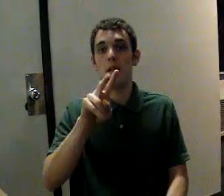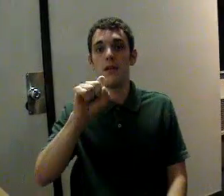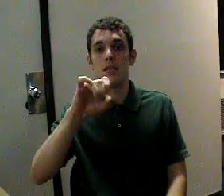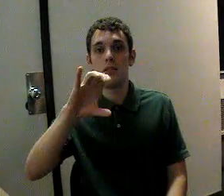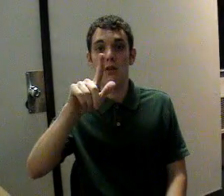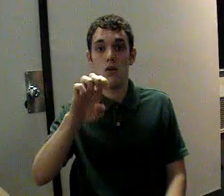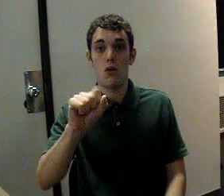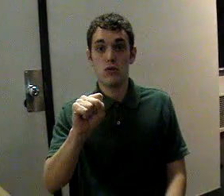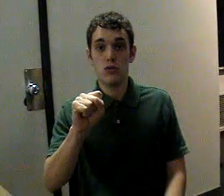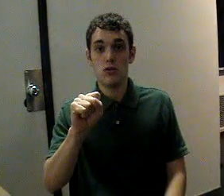the acetylcholine.